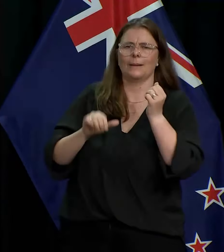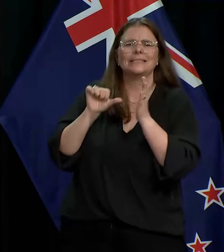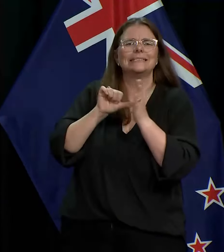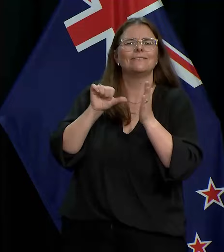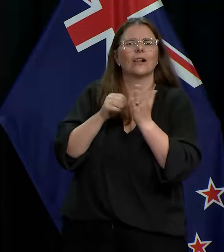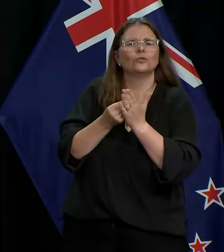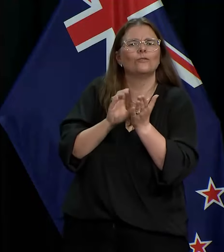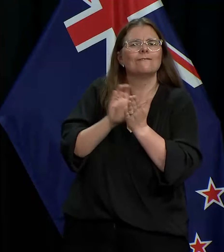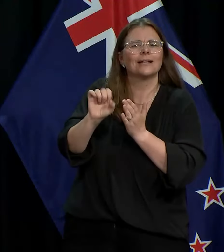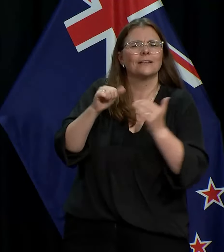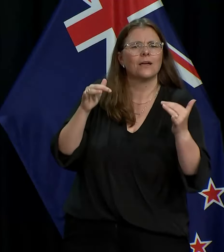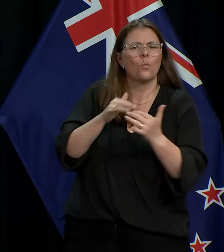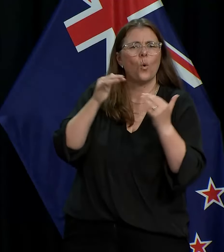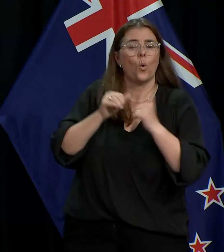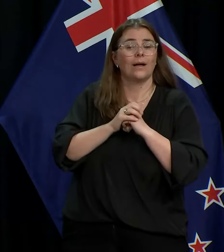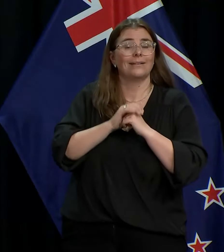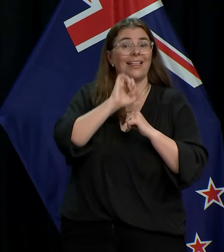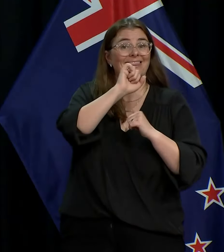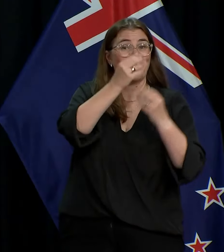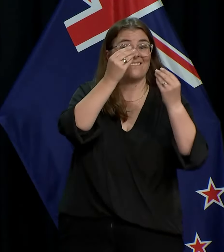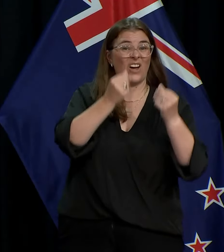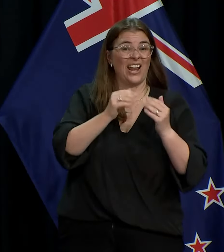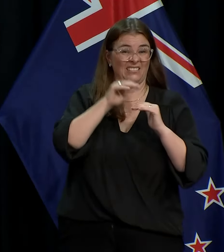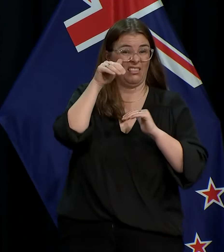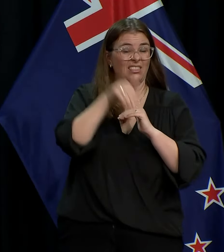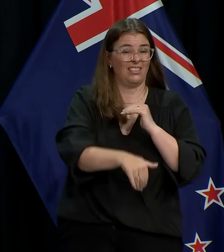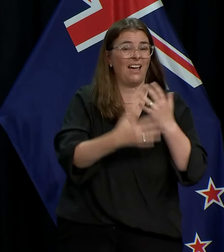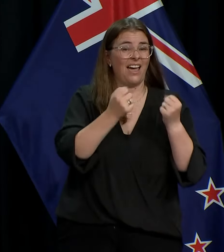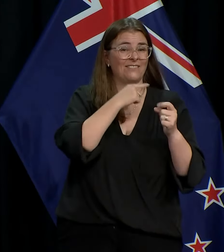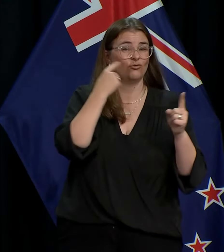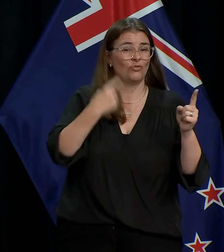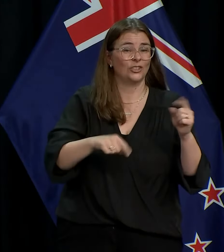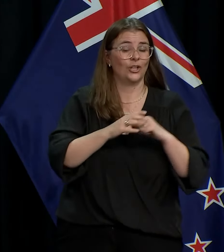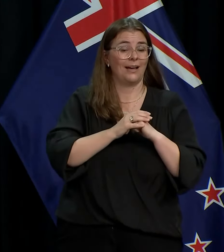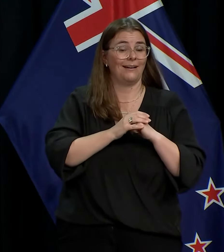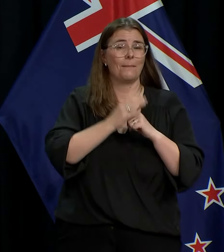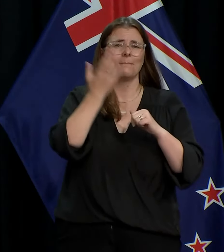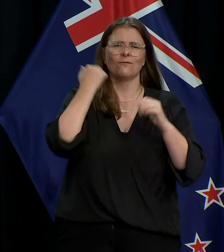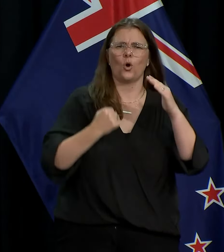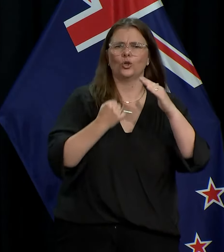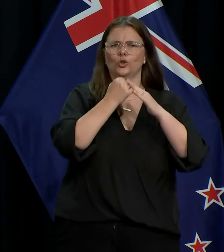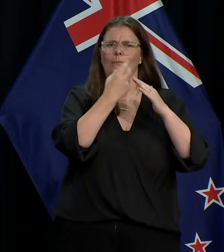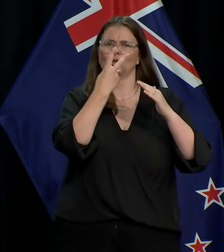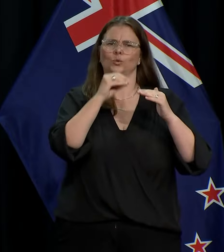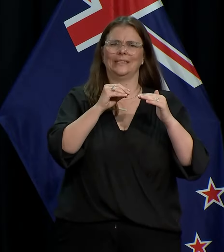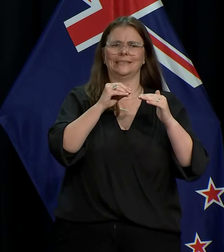has collapsed in value, and Russia is on its way from being in the top 20